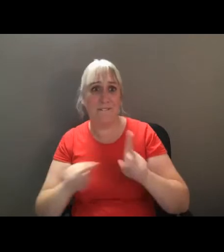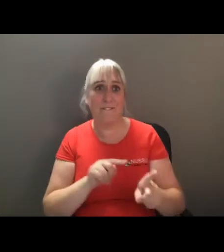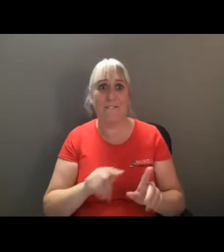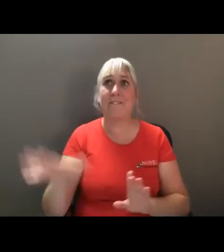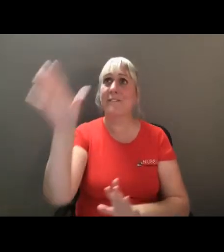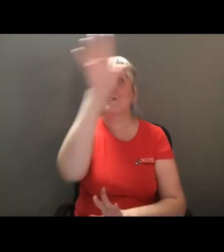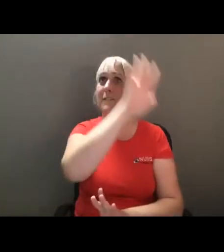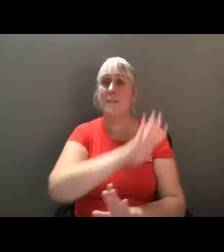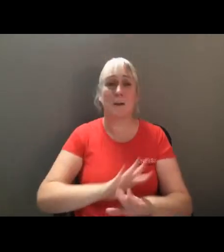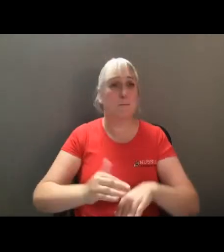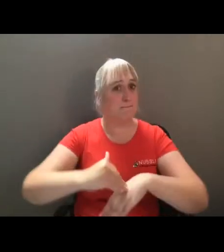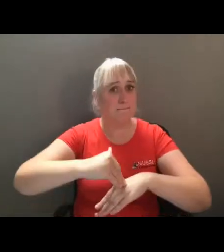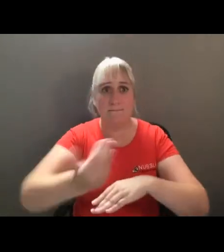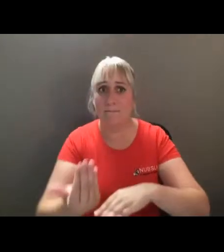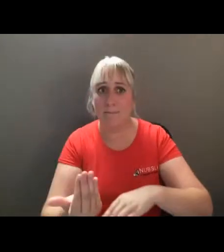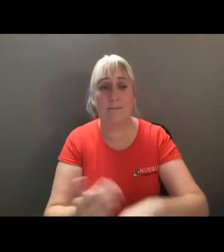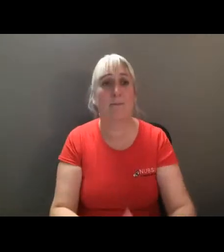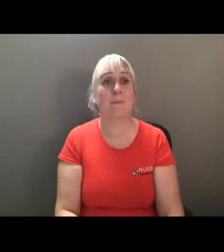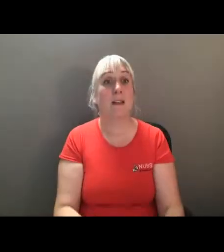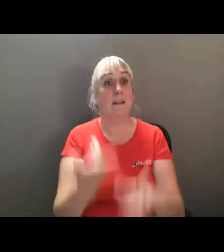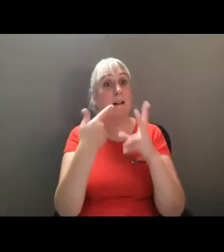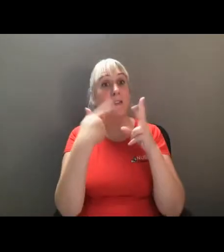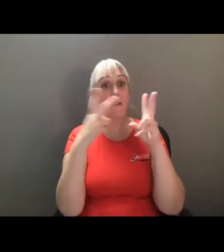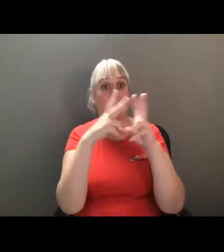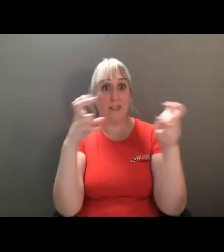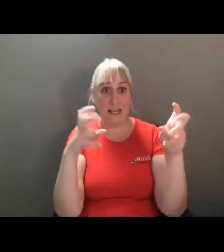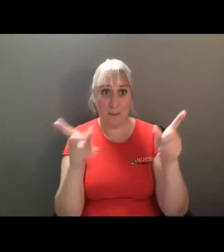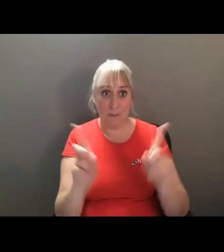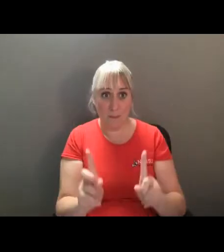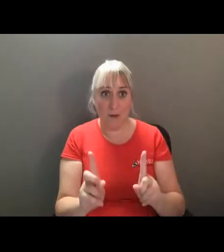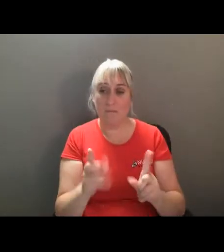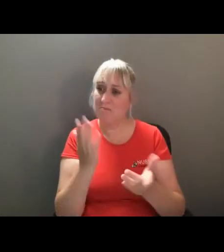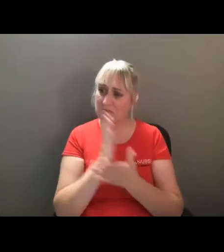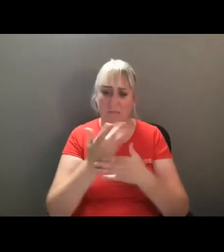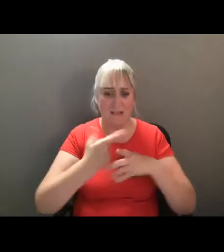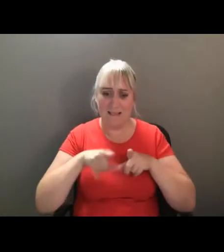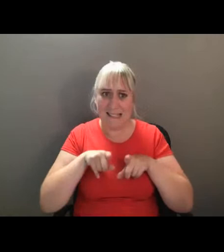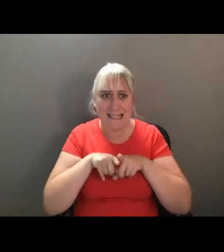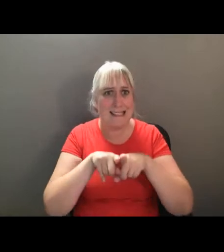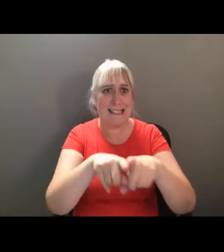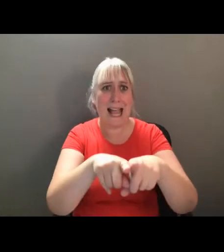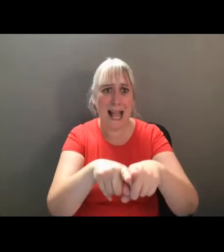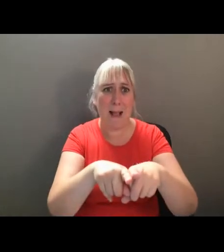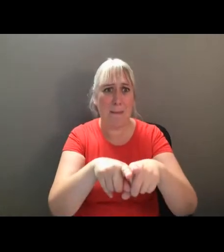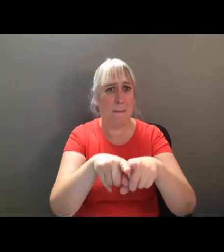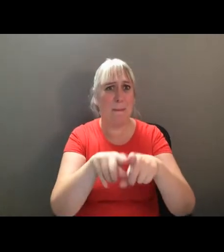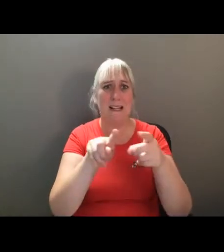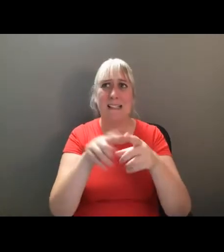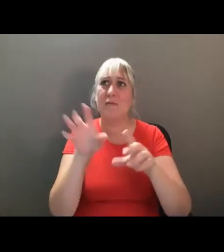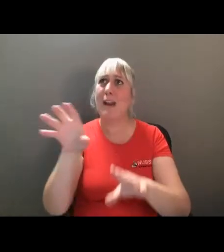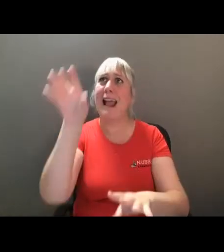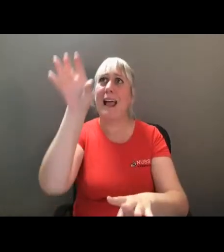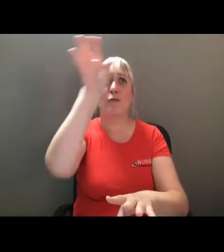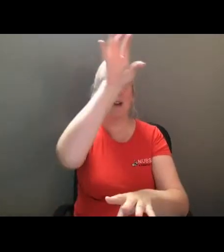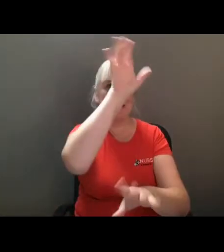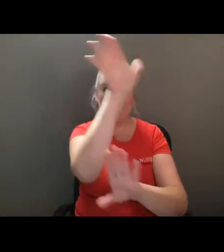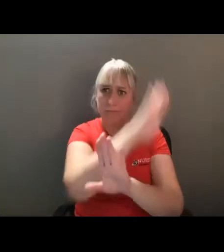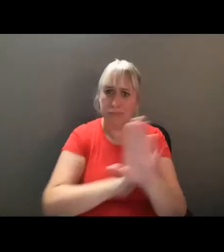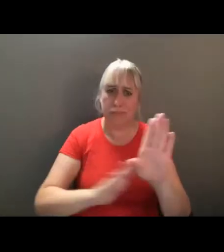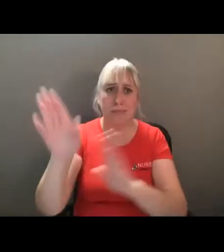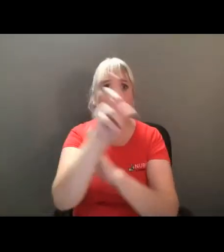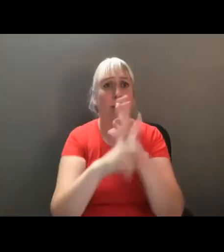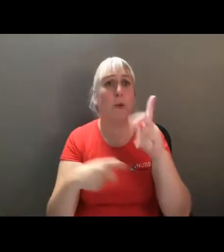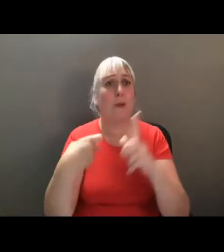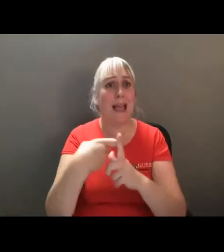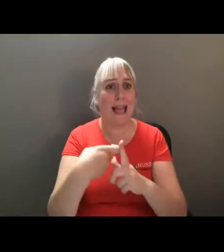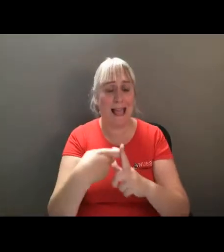few, the themes that are coming out are consistent all over the country, and I'm guessing all over the UK. So this is